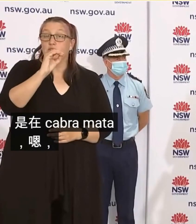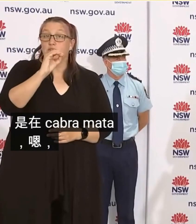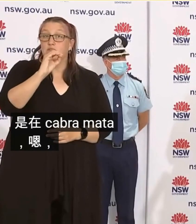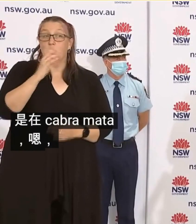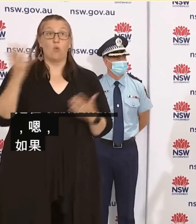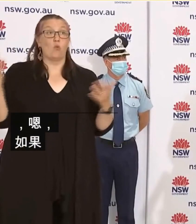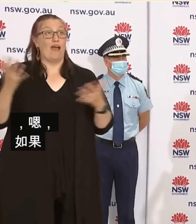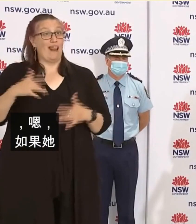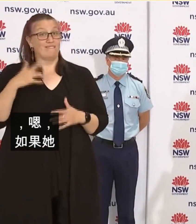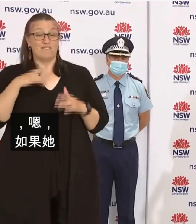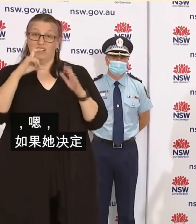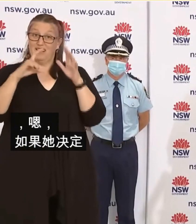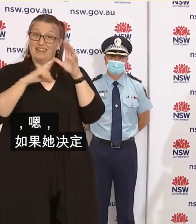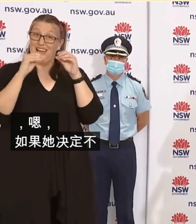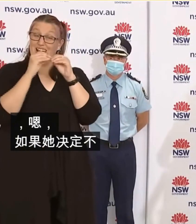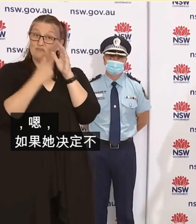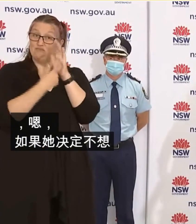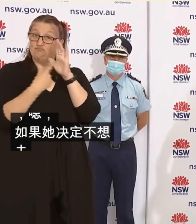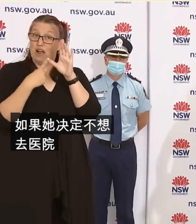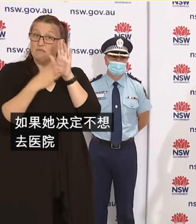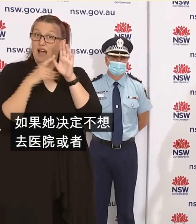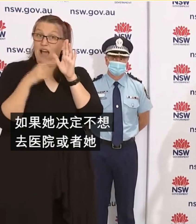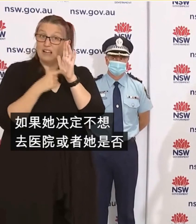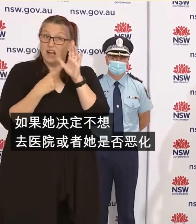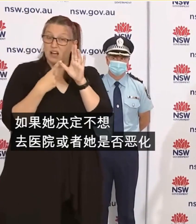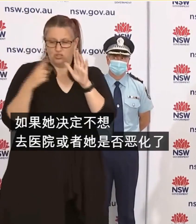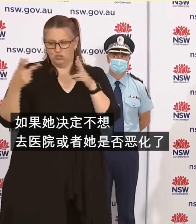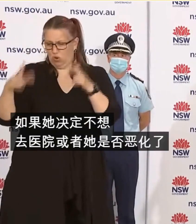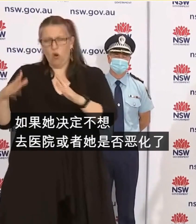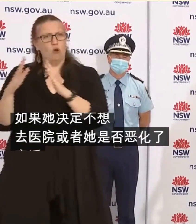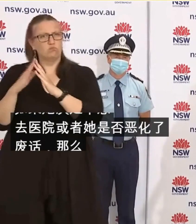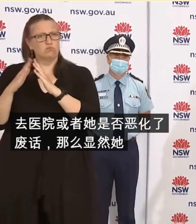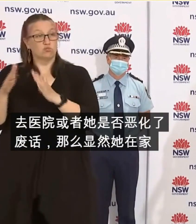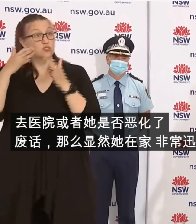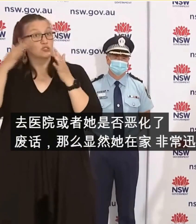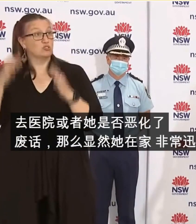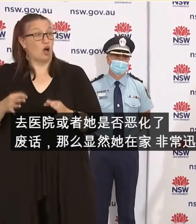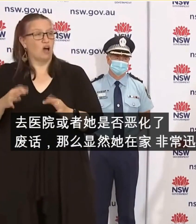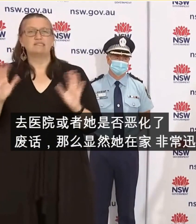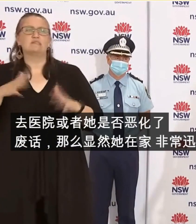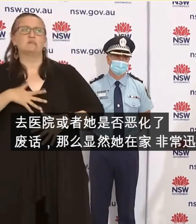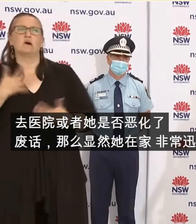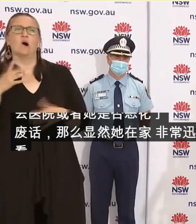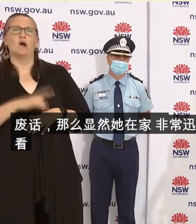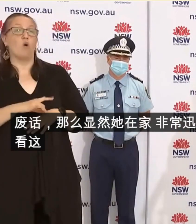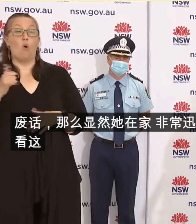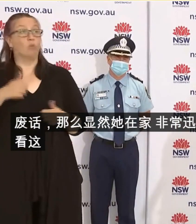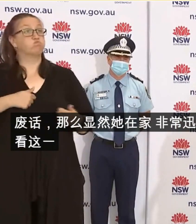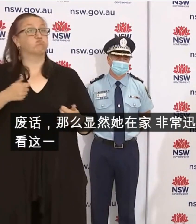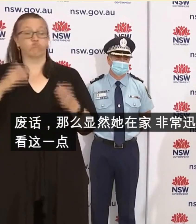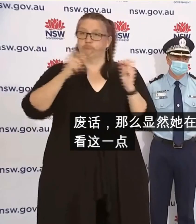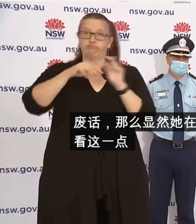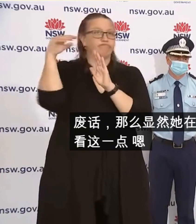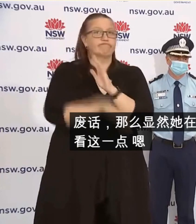at home. Had she decided that she didn't want to go to hospital, or did she deteriorate quite rapidly? Look, at